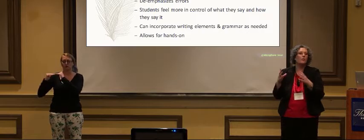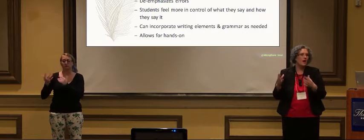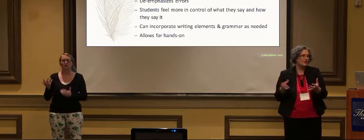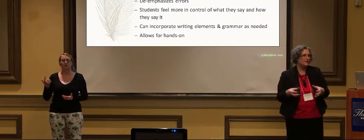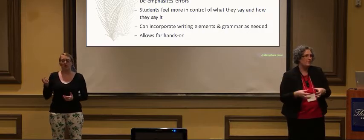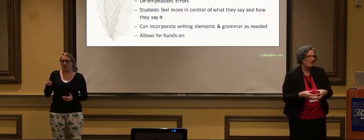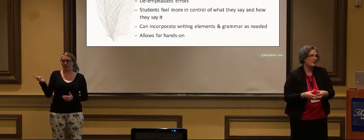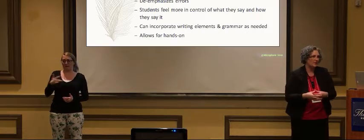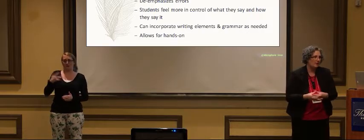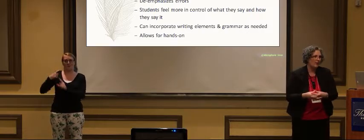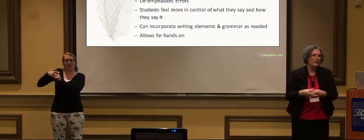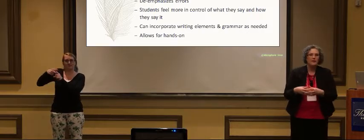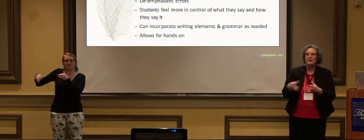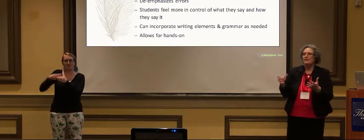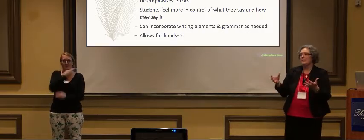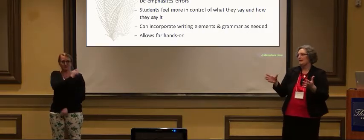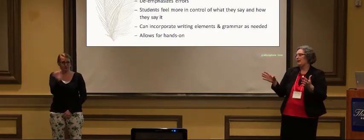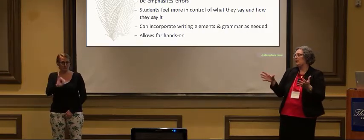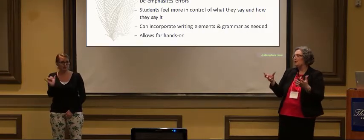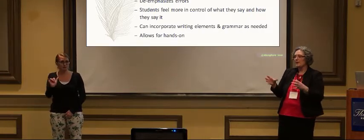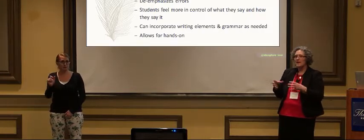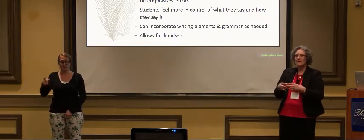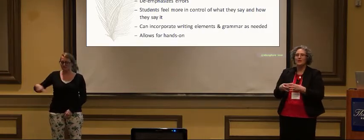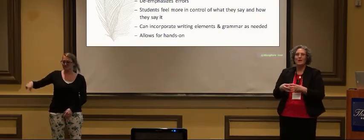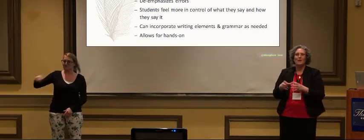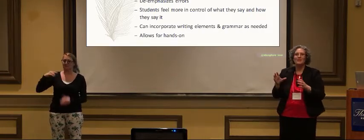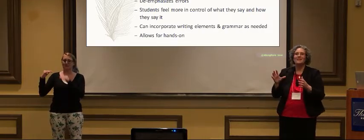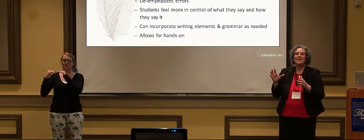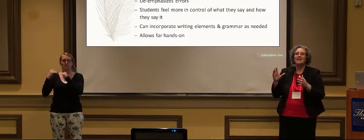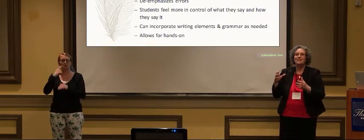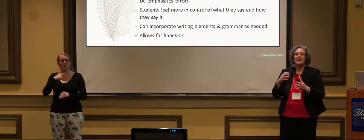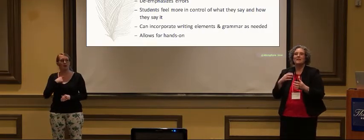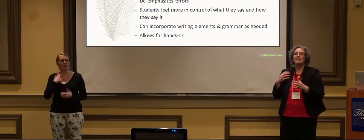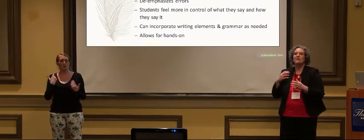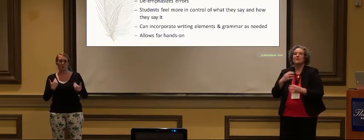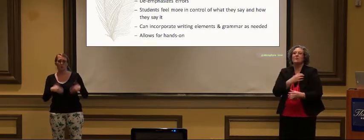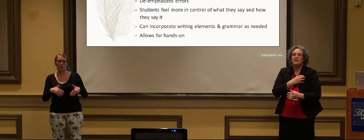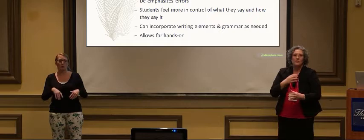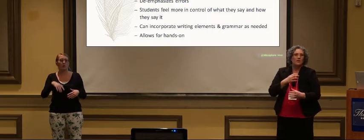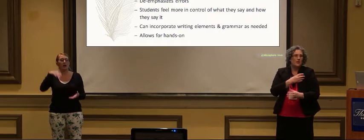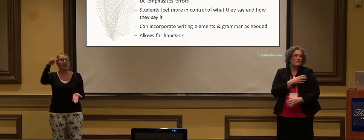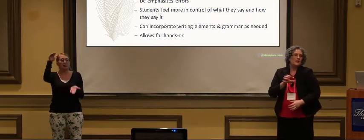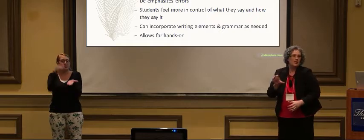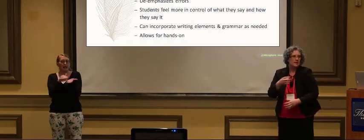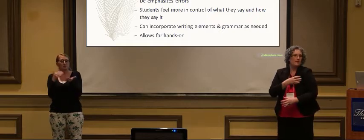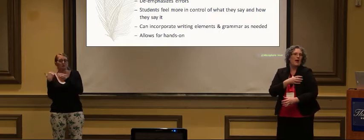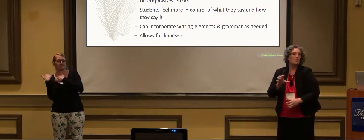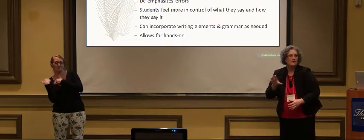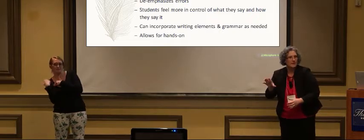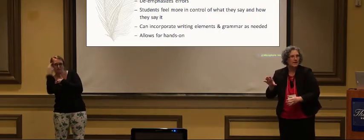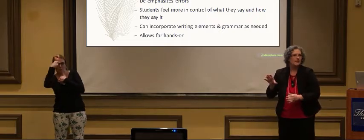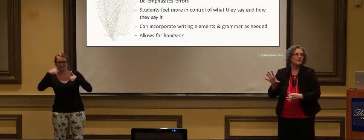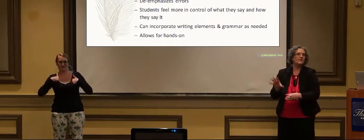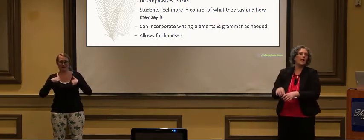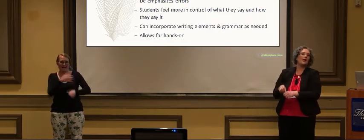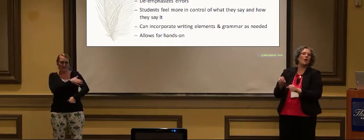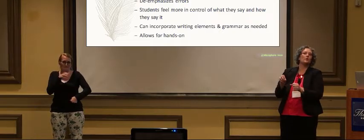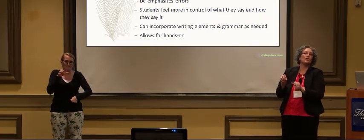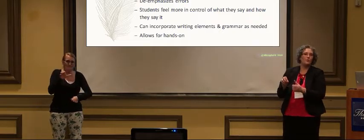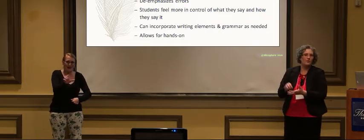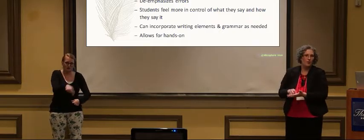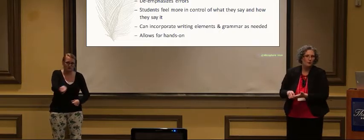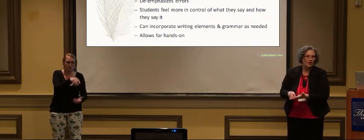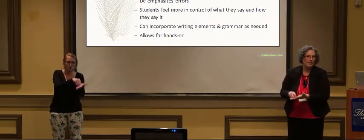have felt positively about it as well. They said, oh man, you know, it's less responsibility on me, and it empowers the kids to